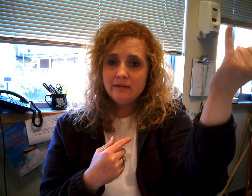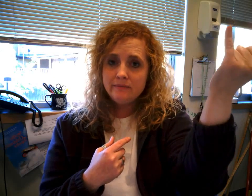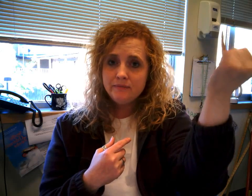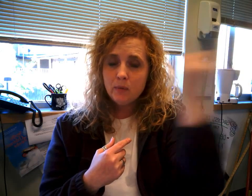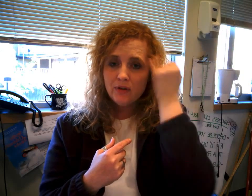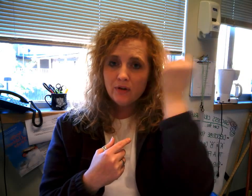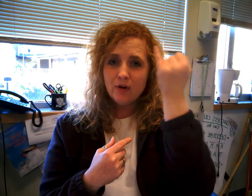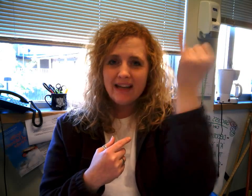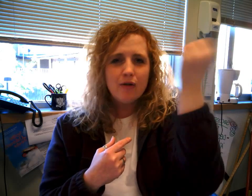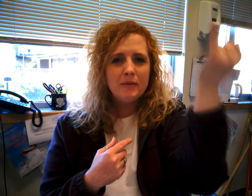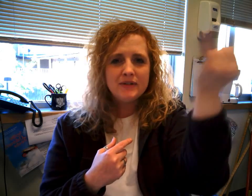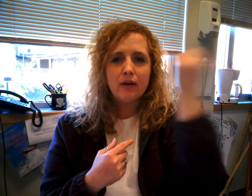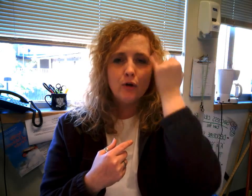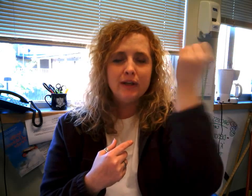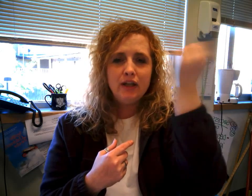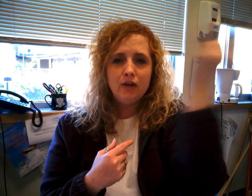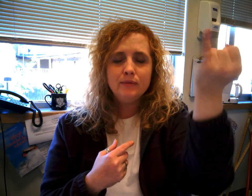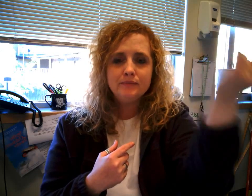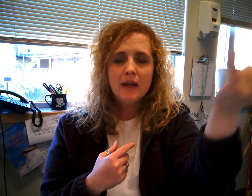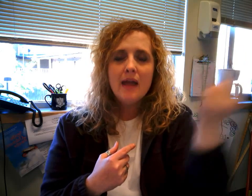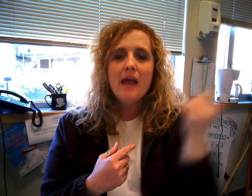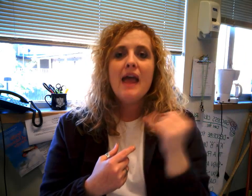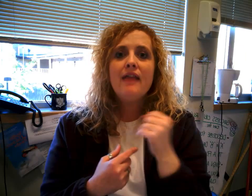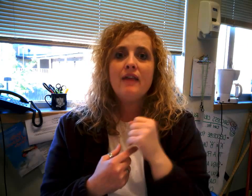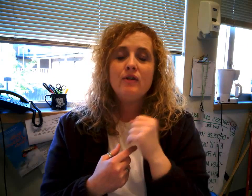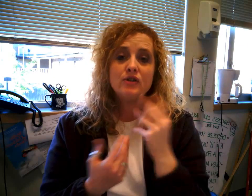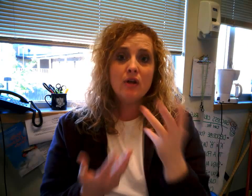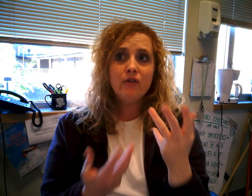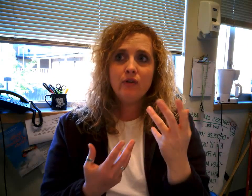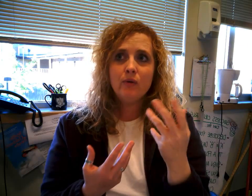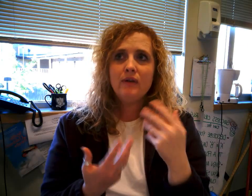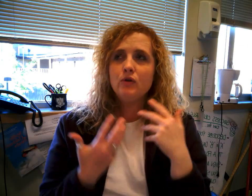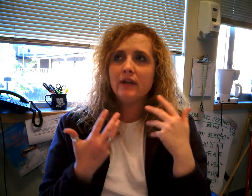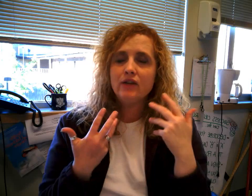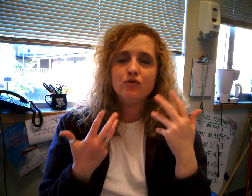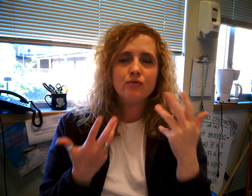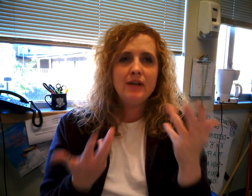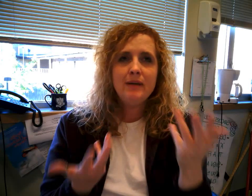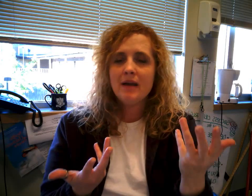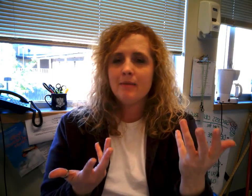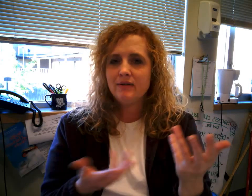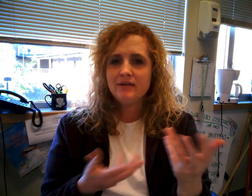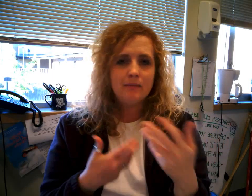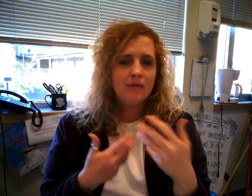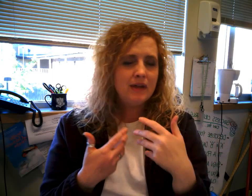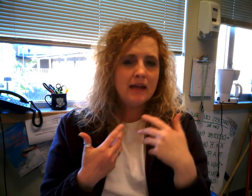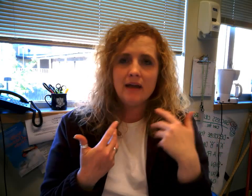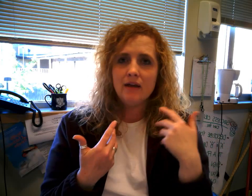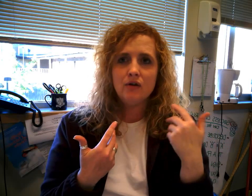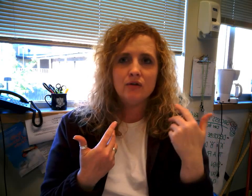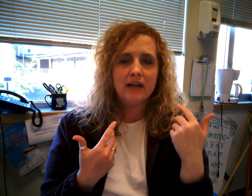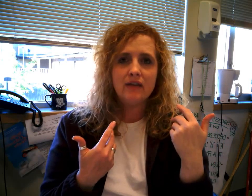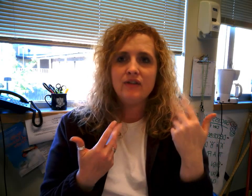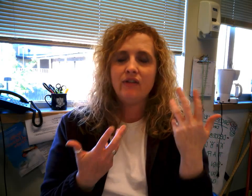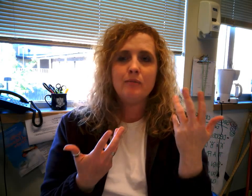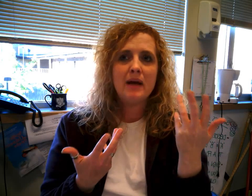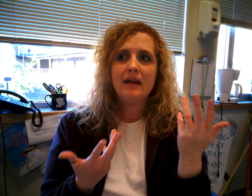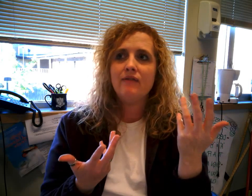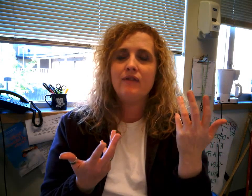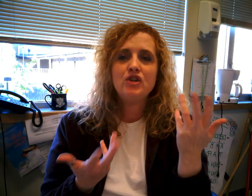and drop. Exact. Think of that you're trying to thread a needle with the thread